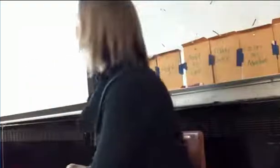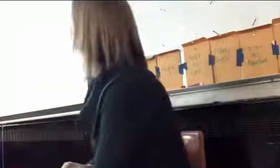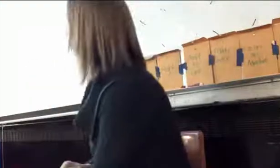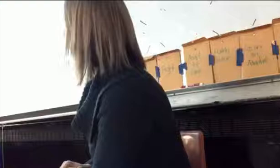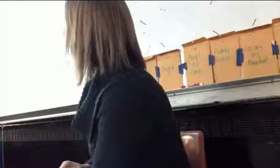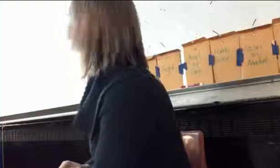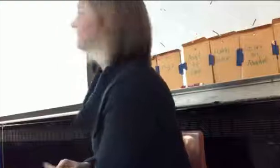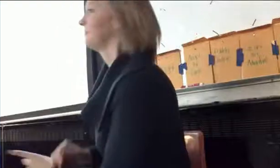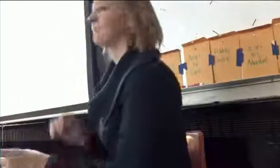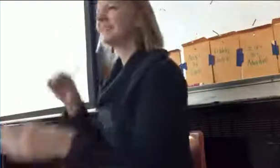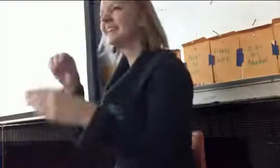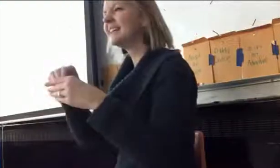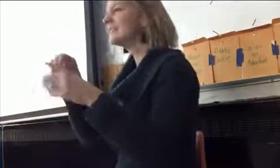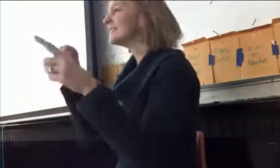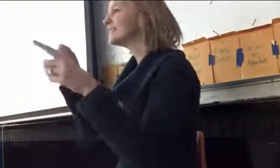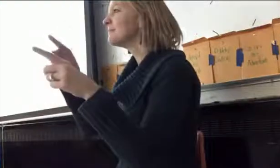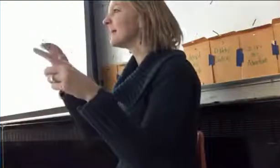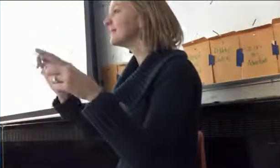No.